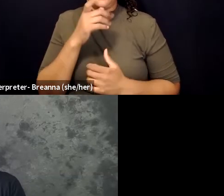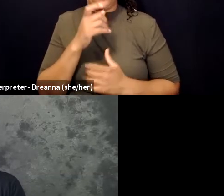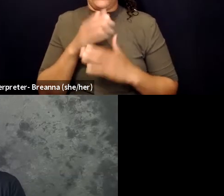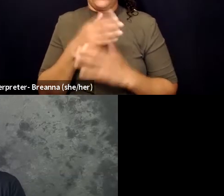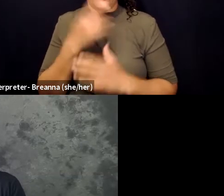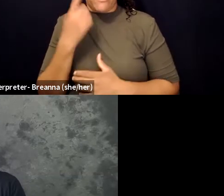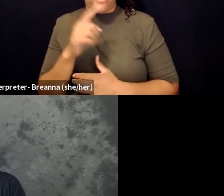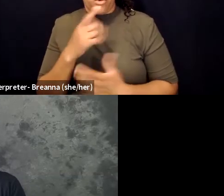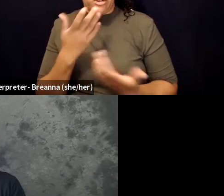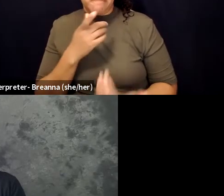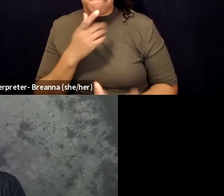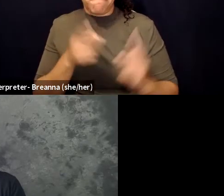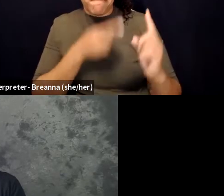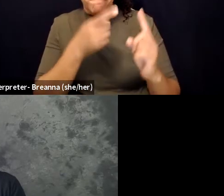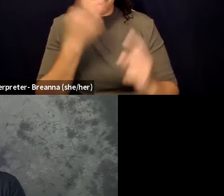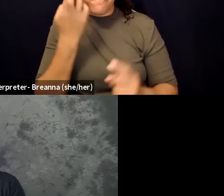be